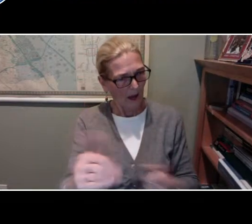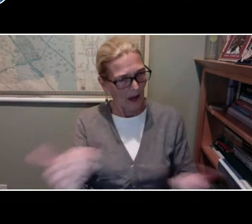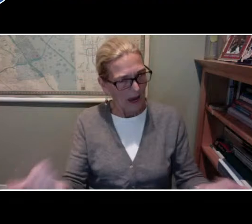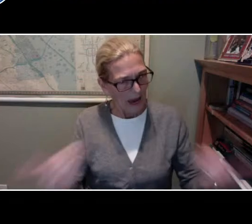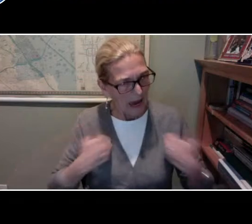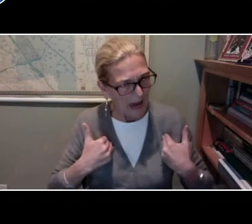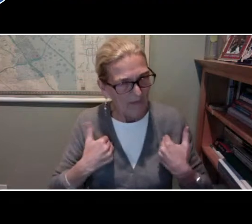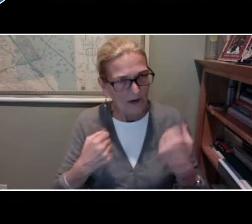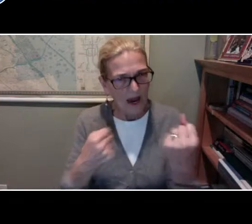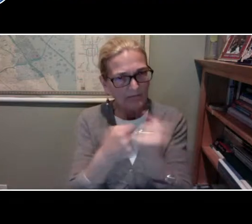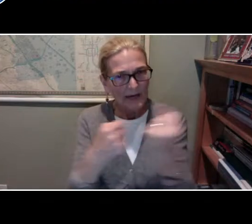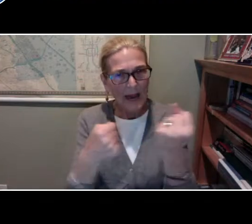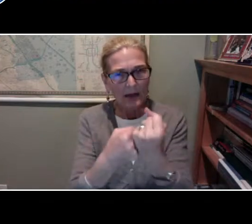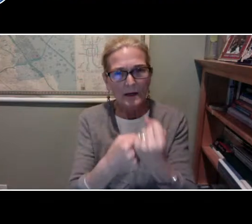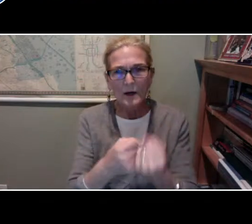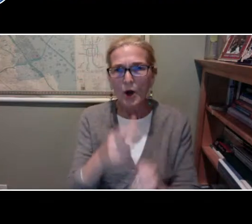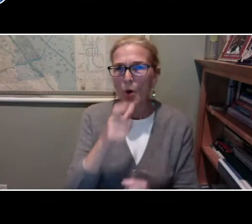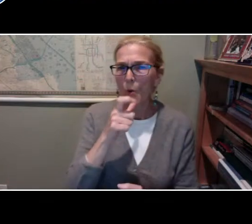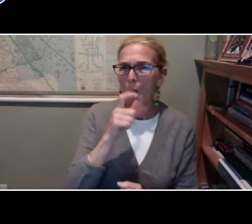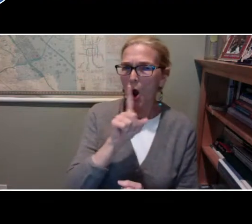advocates. Huh.